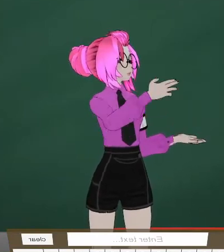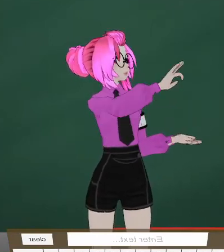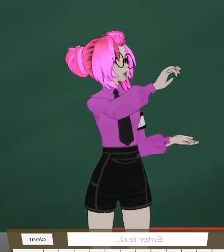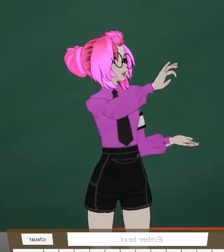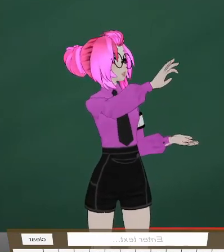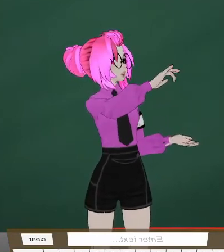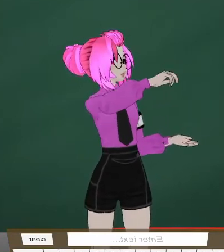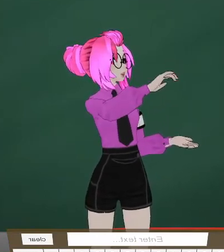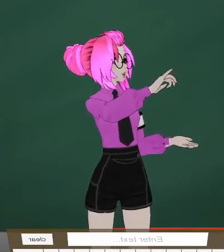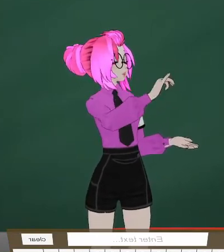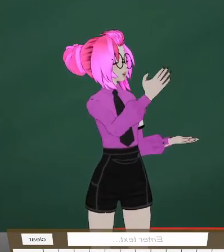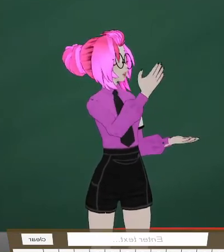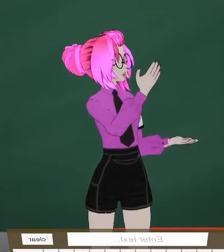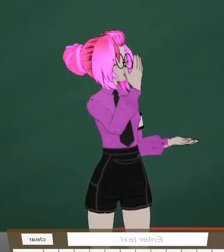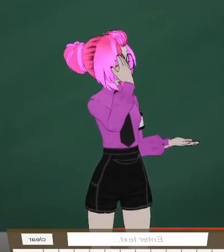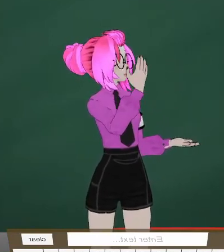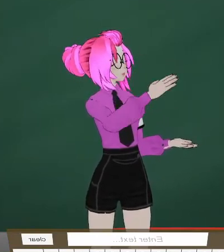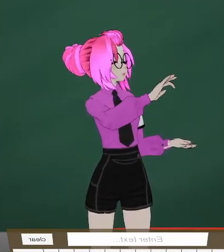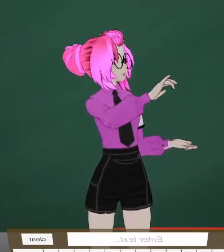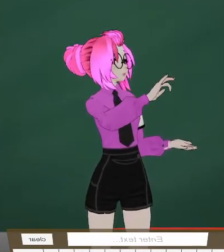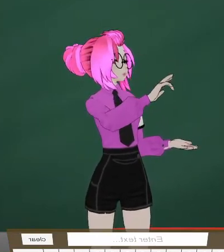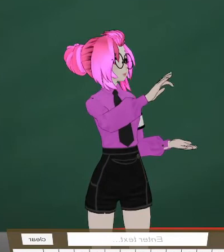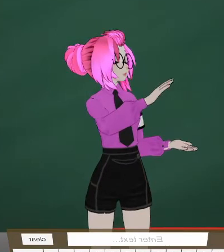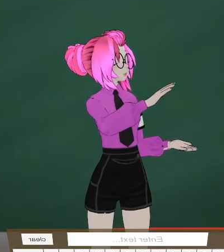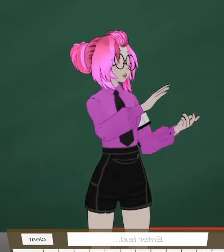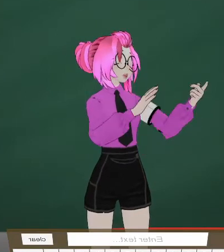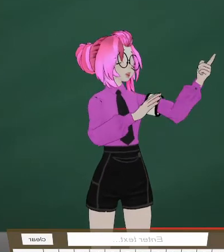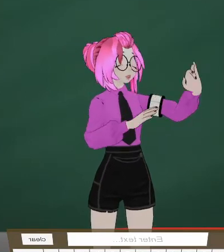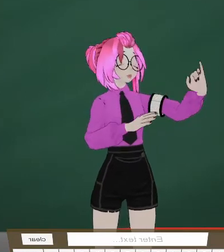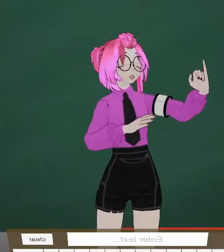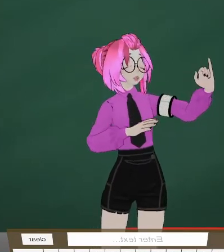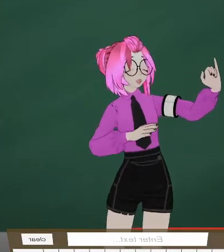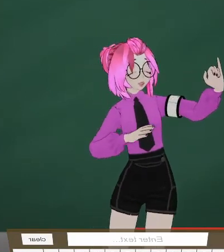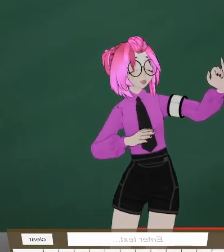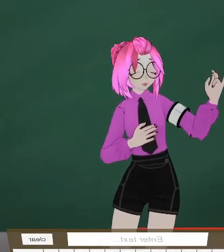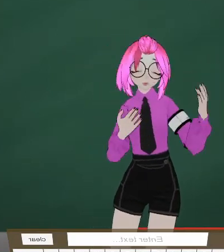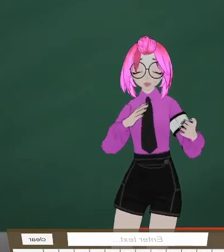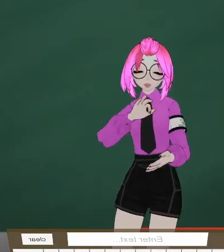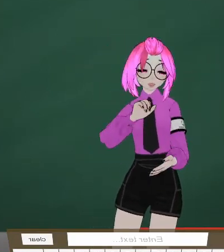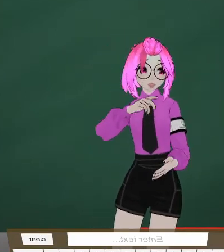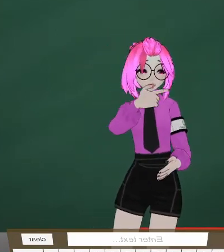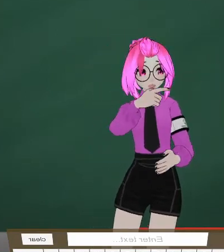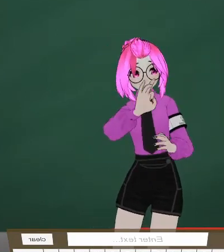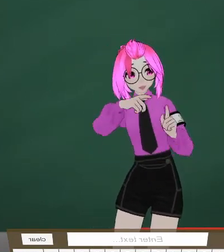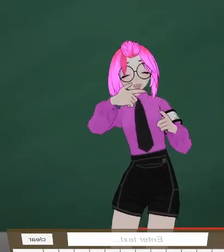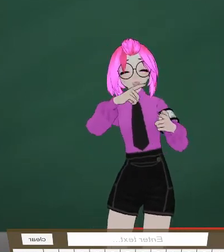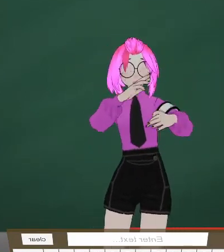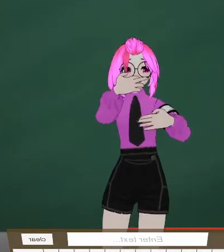i just fingerspell i don't know if ray yeah same yeah just fingerspell ginger and then